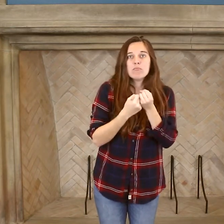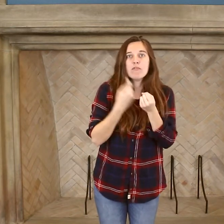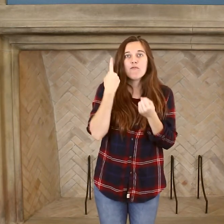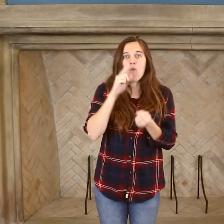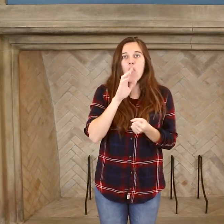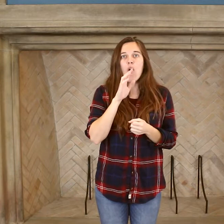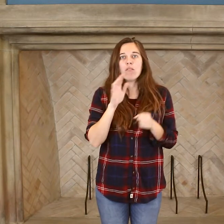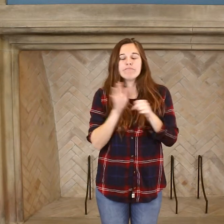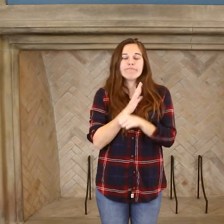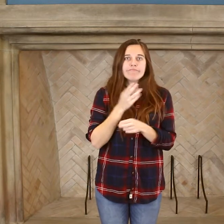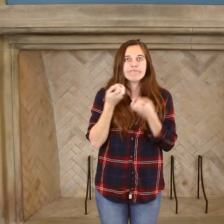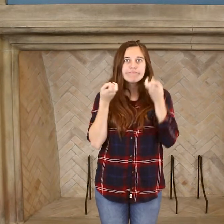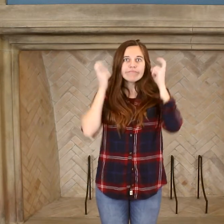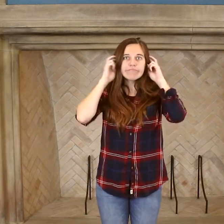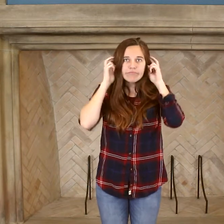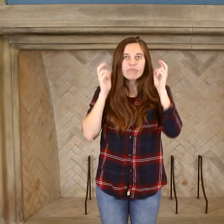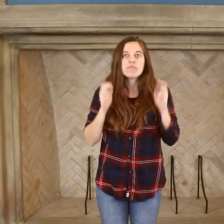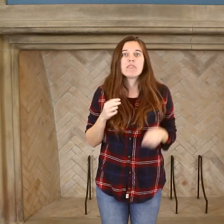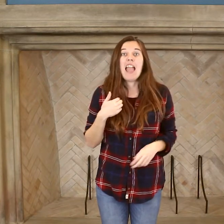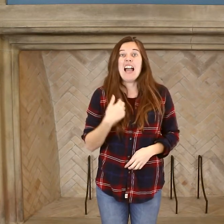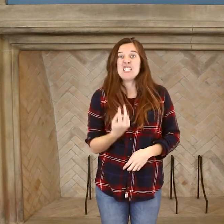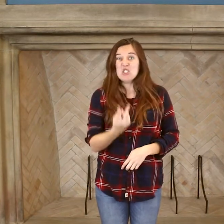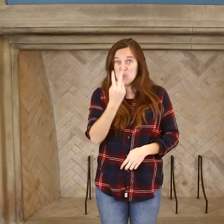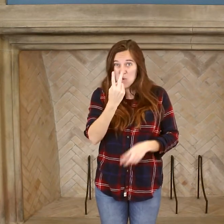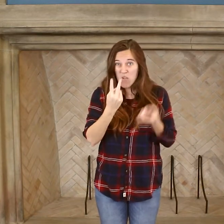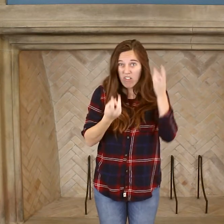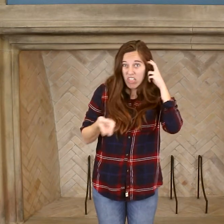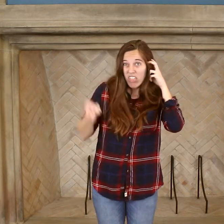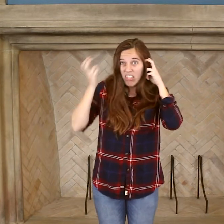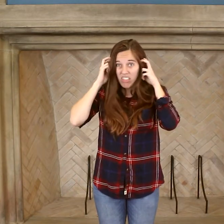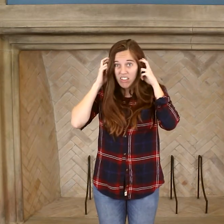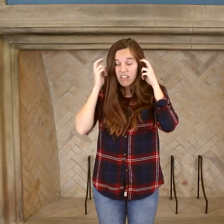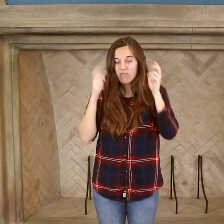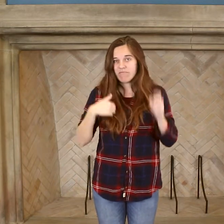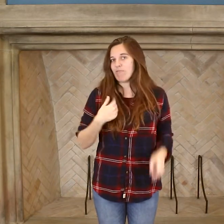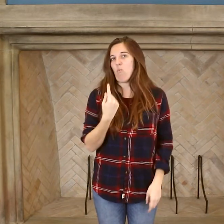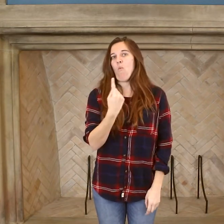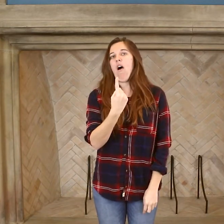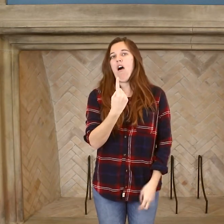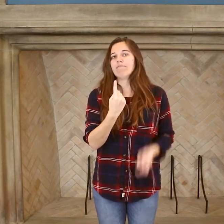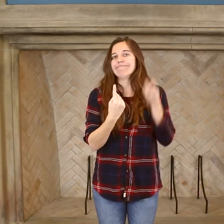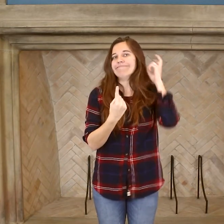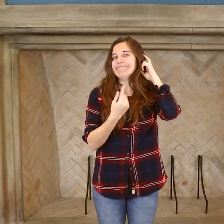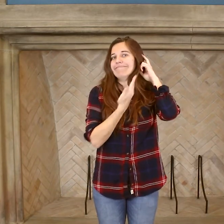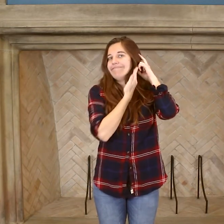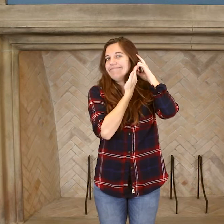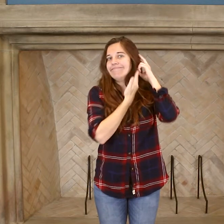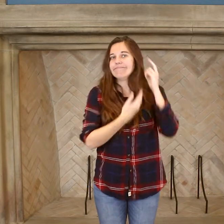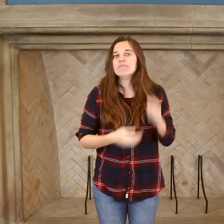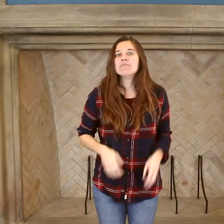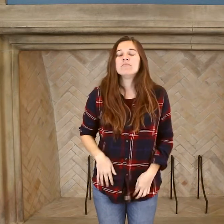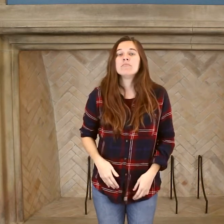intensive intervention and got 2 dual cochlear implants, whereas I have